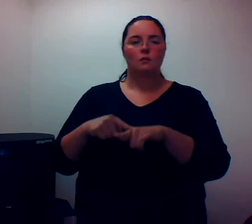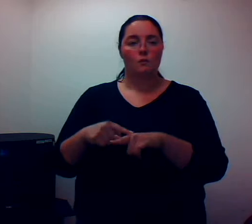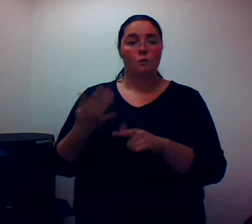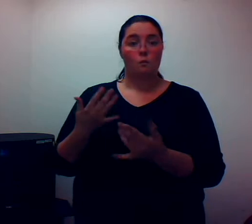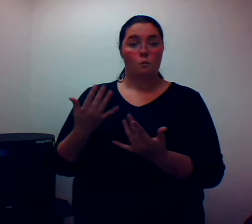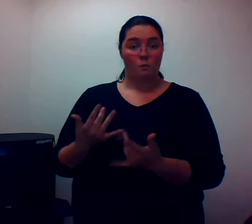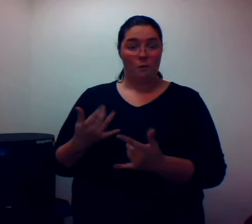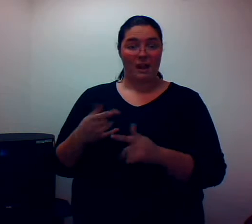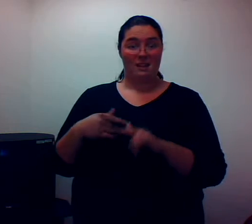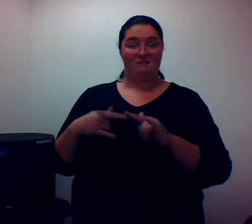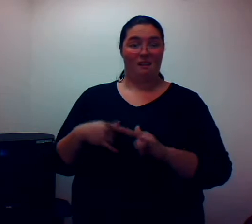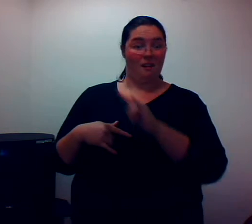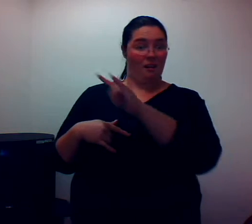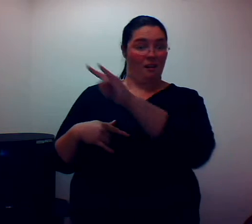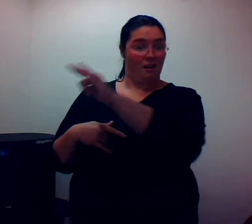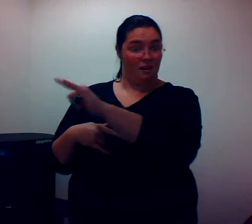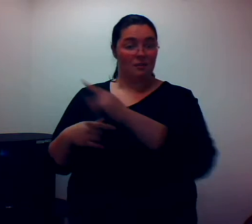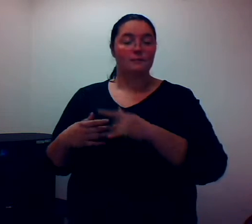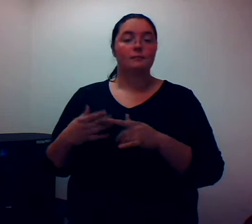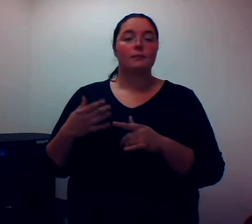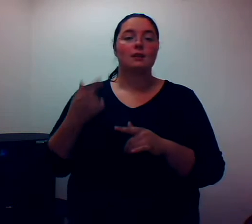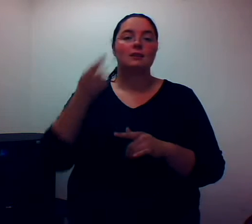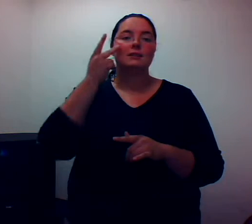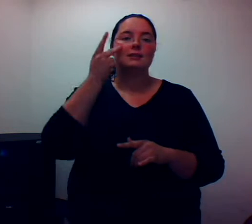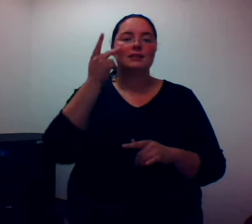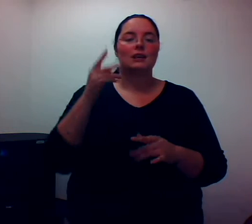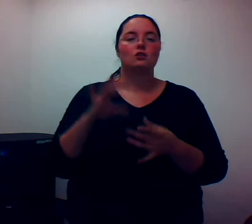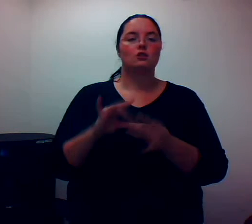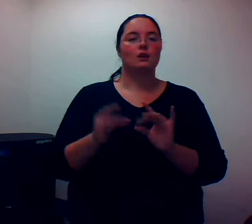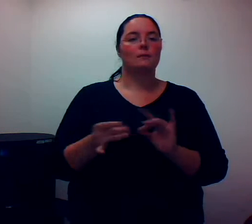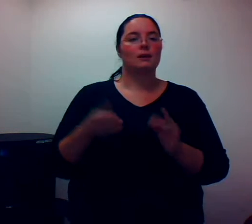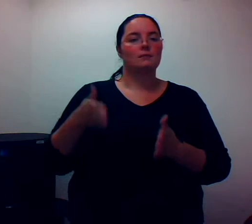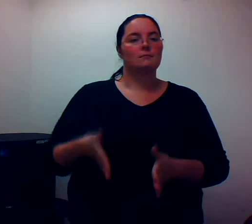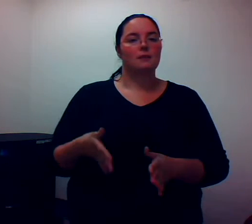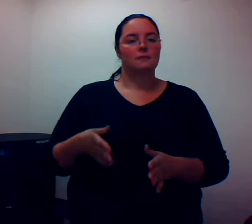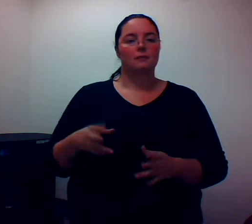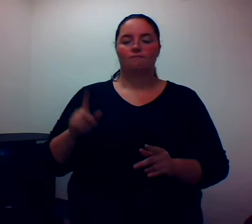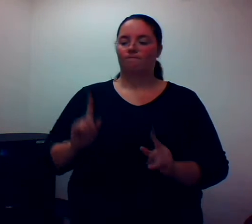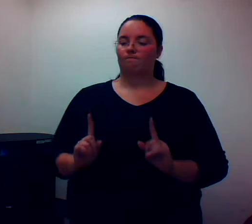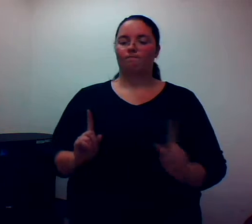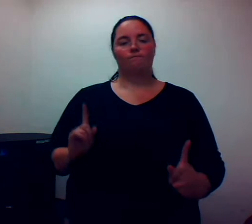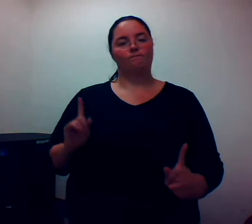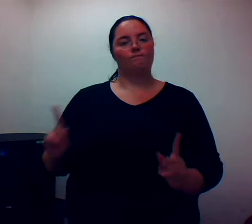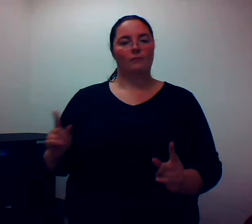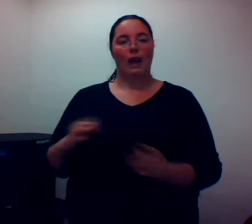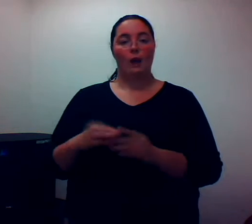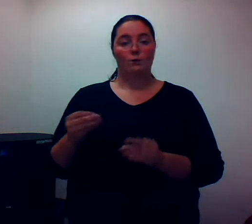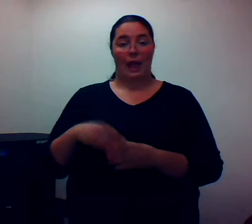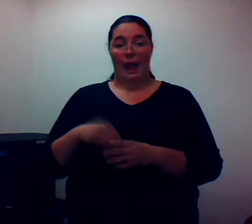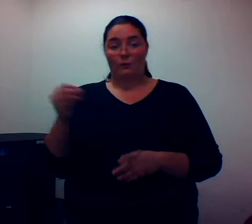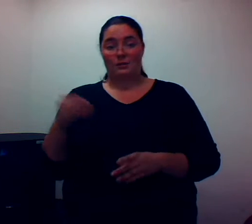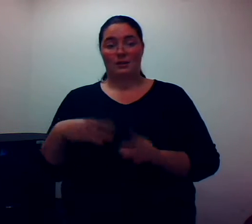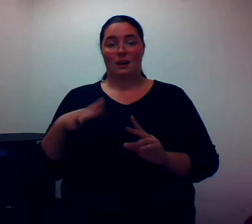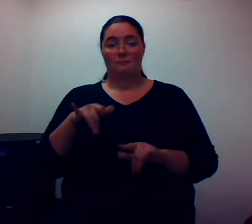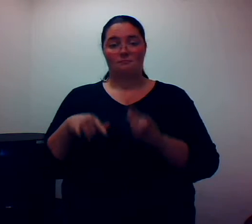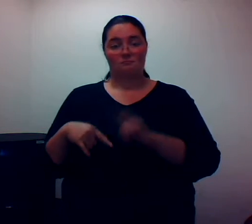Japan. So that was an indication of what was to come. We were about 1 hour outside of Anchorage, Alaska,